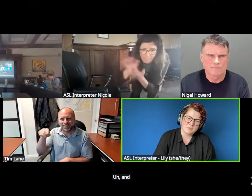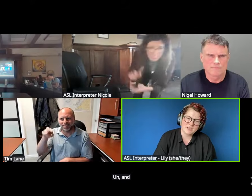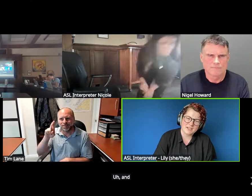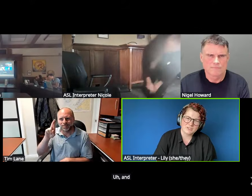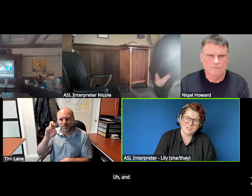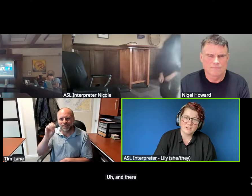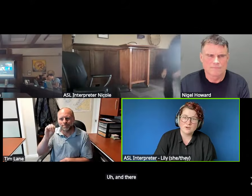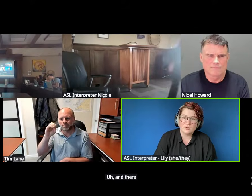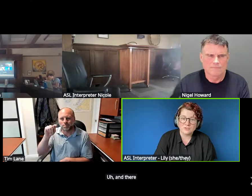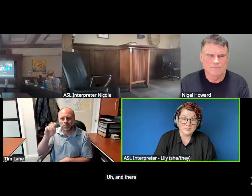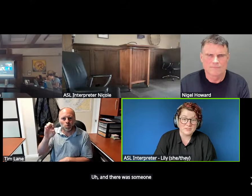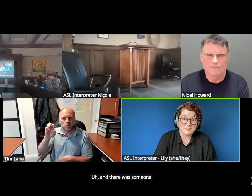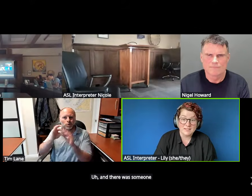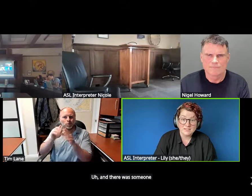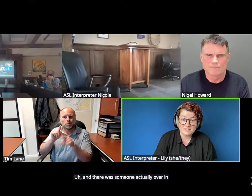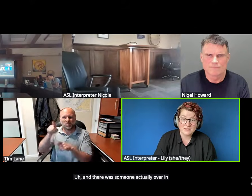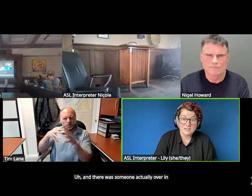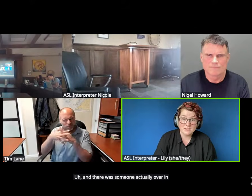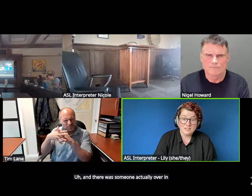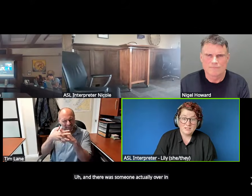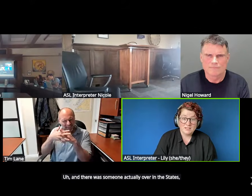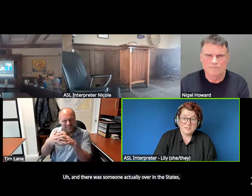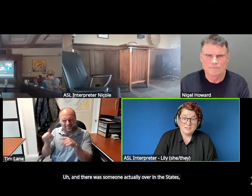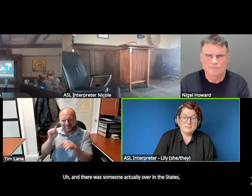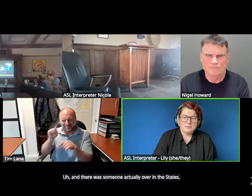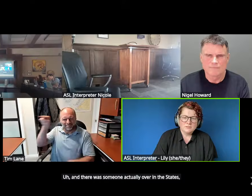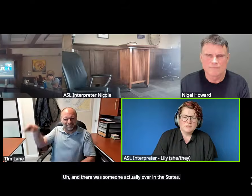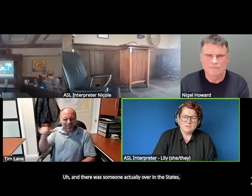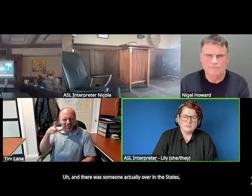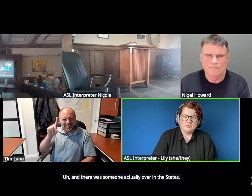And there was someone actually over in the States.